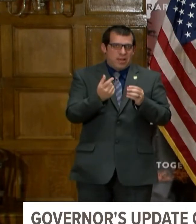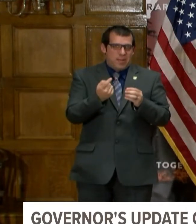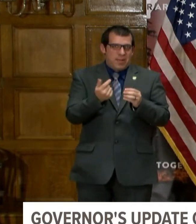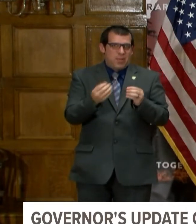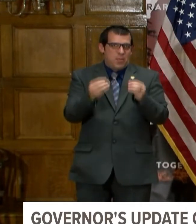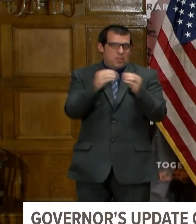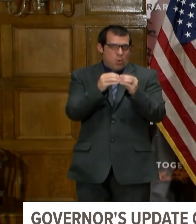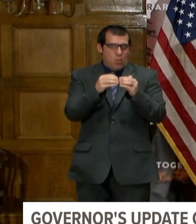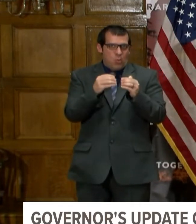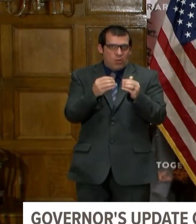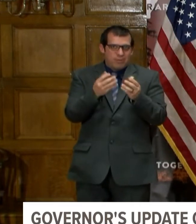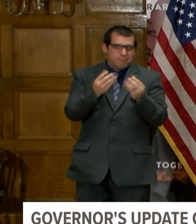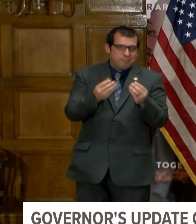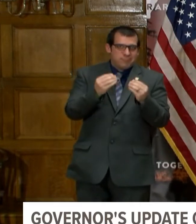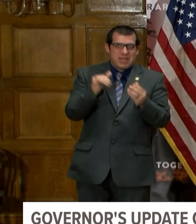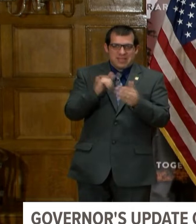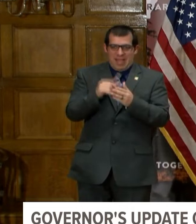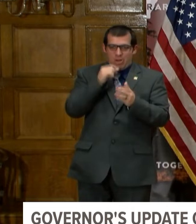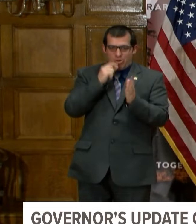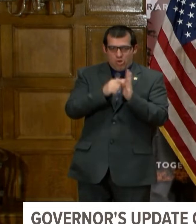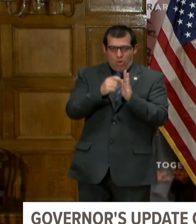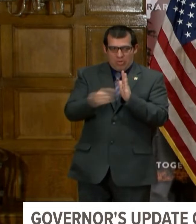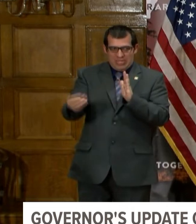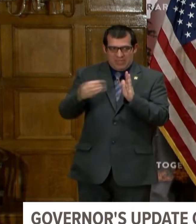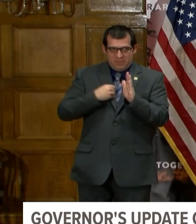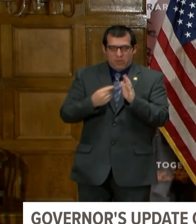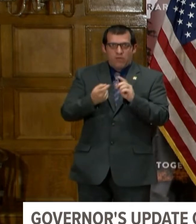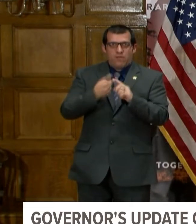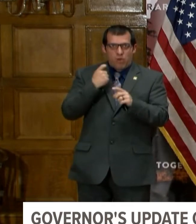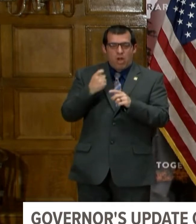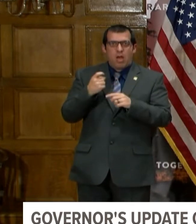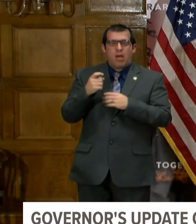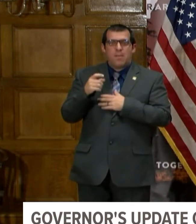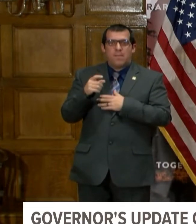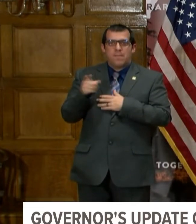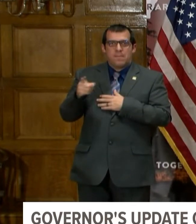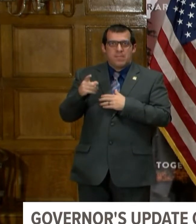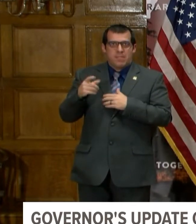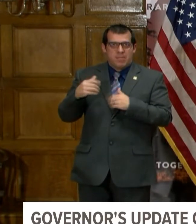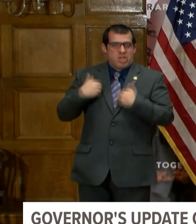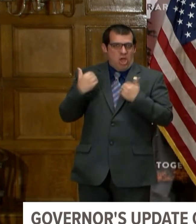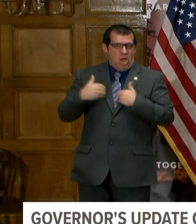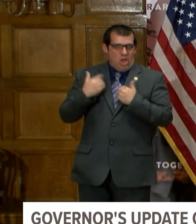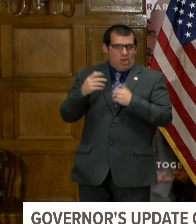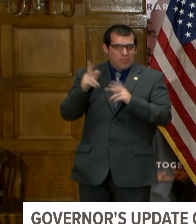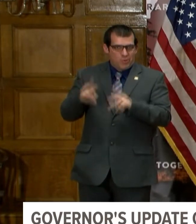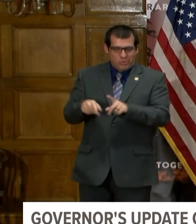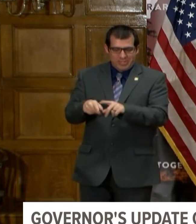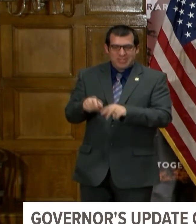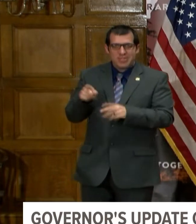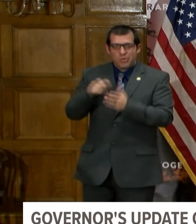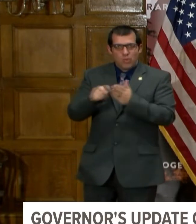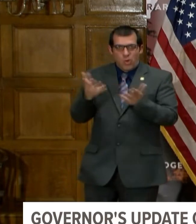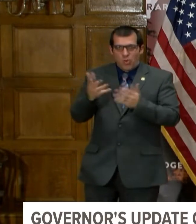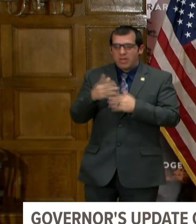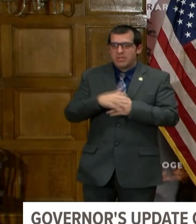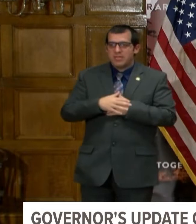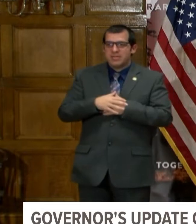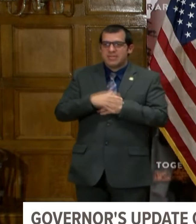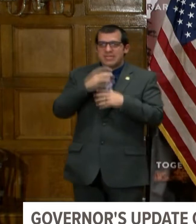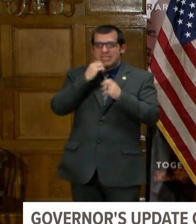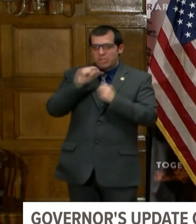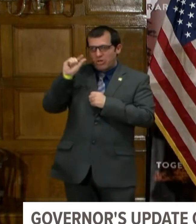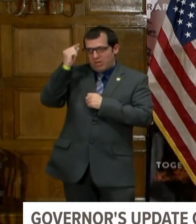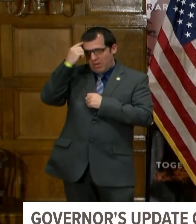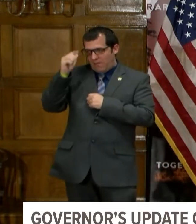is a note that was given to me from a young person. And he says, "Dear Governor